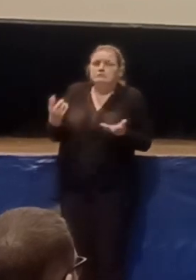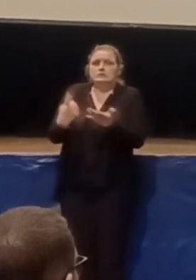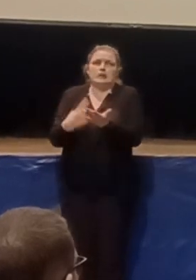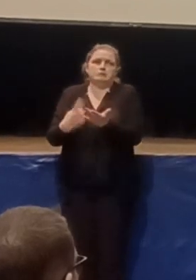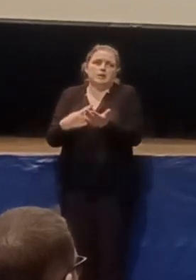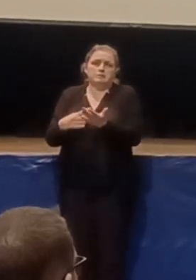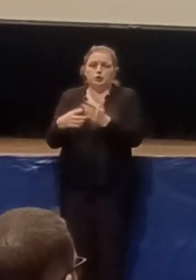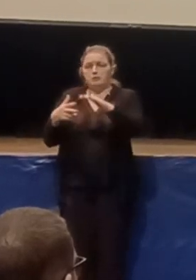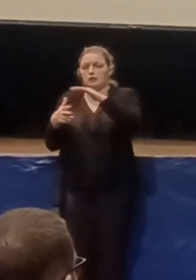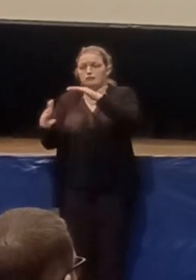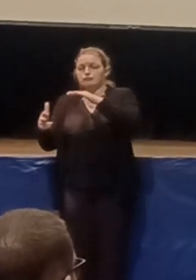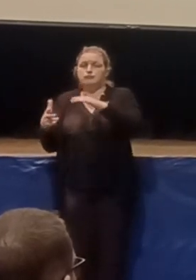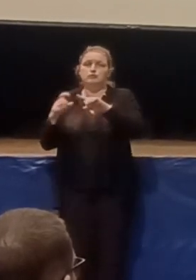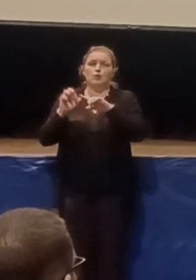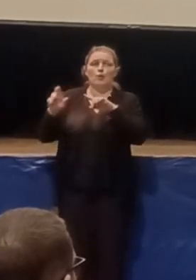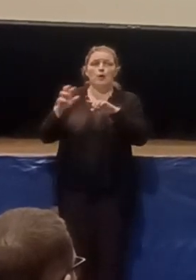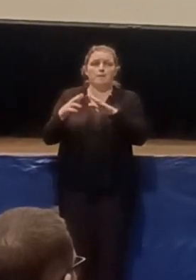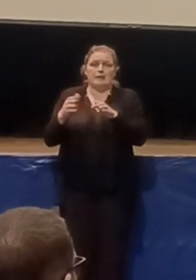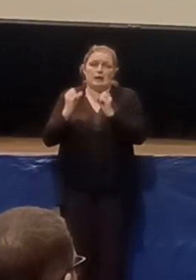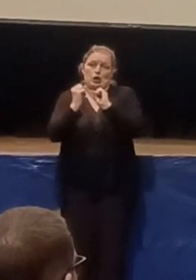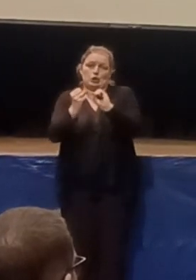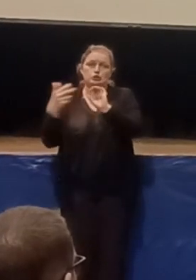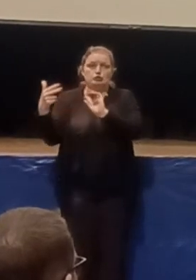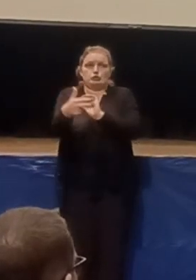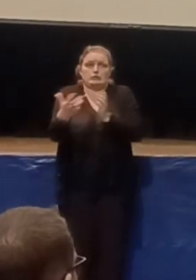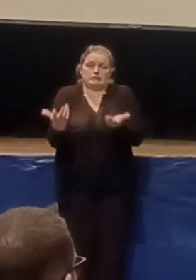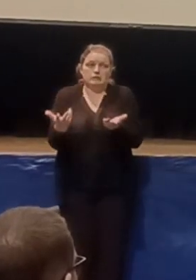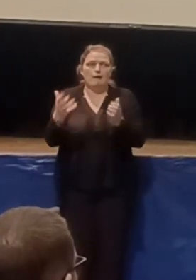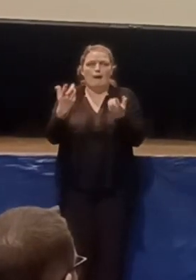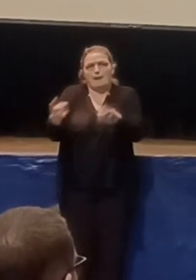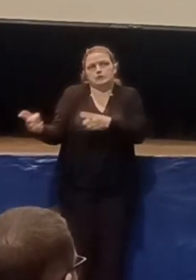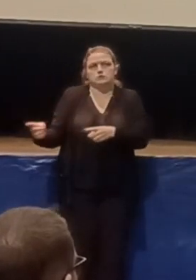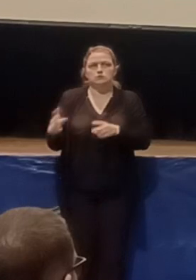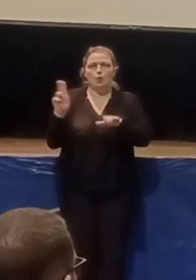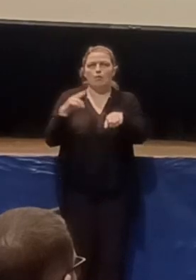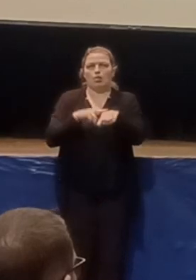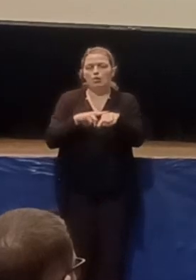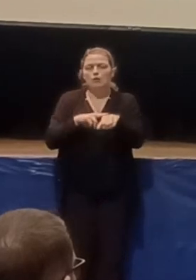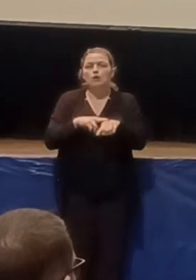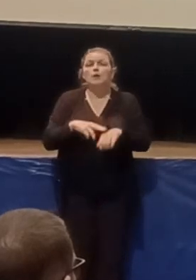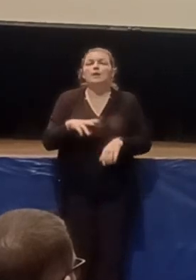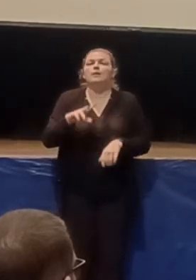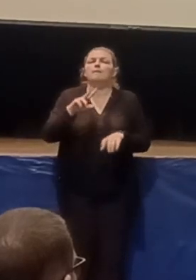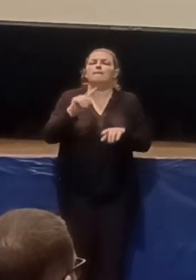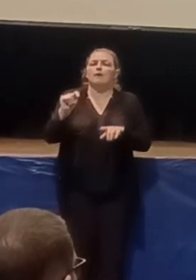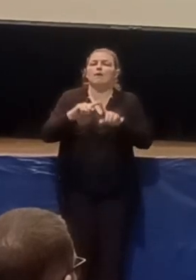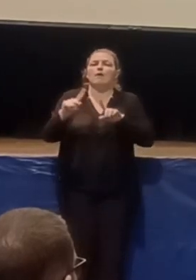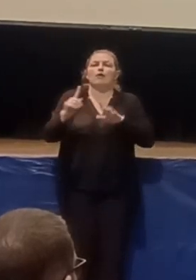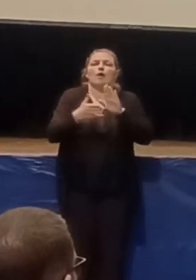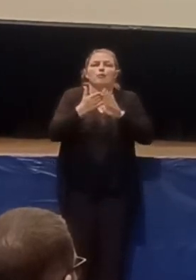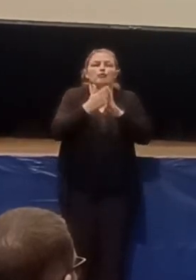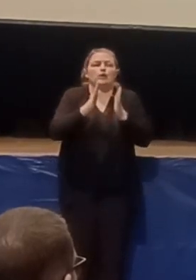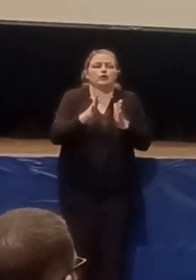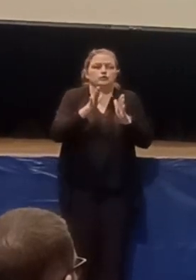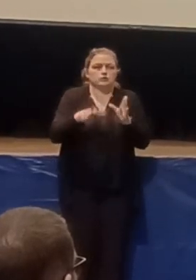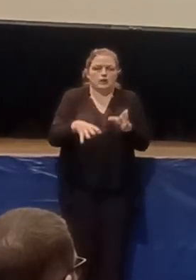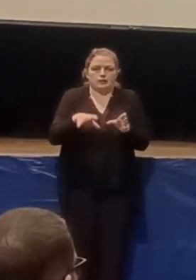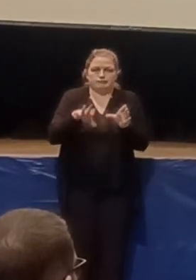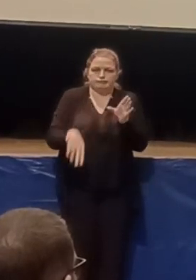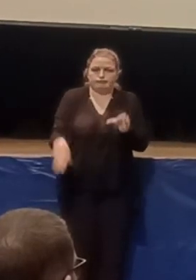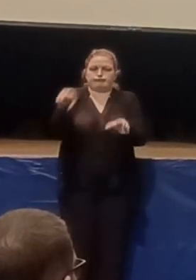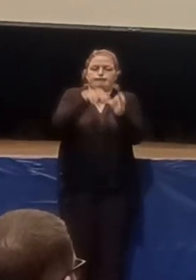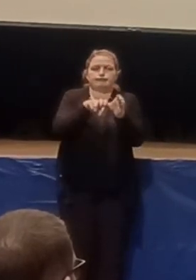in a carport and then sometimes it'll actually just be in street parking. Our operators pick up the buses, very early